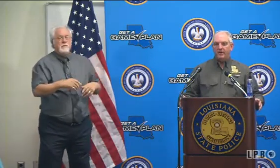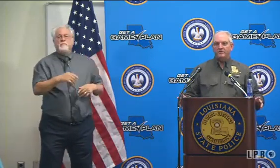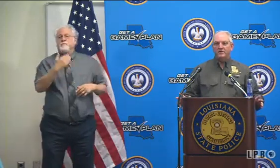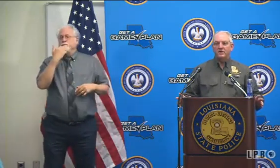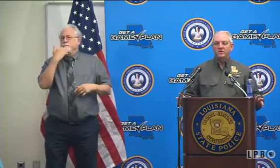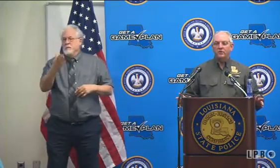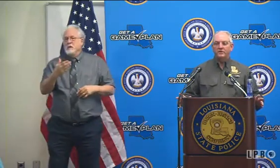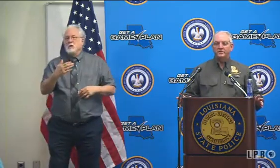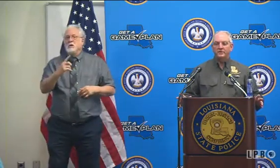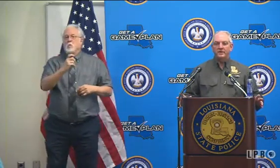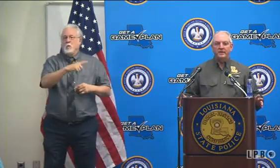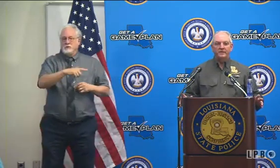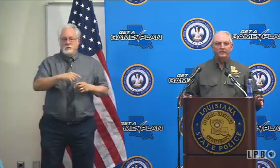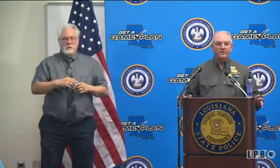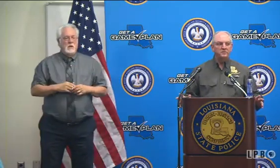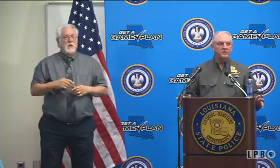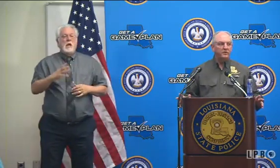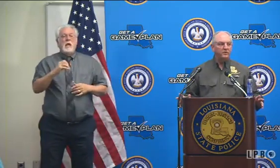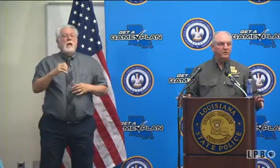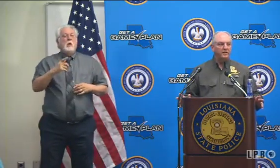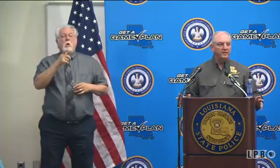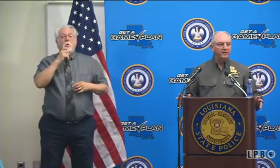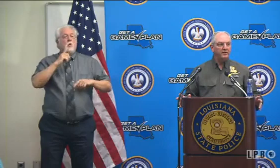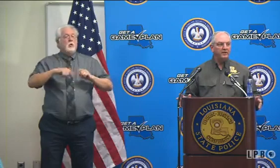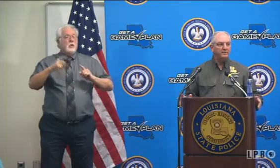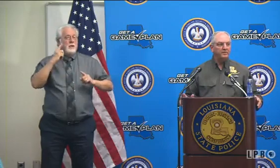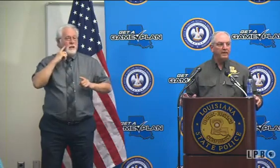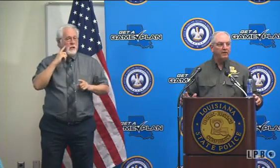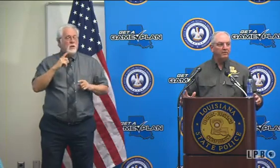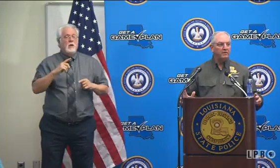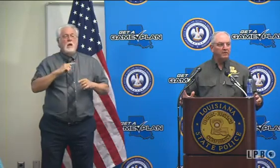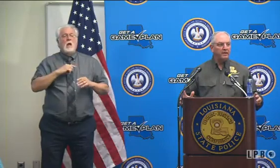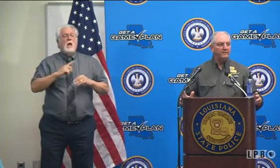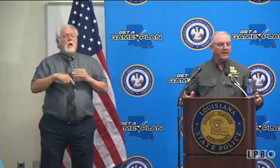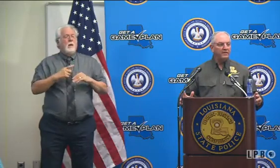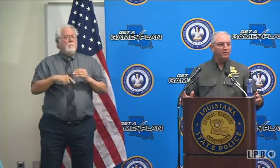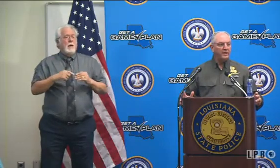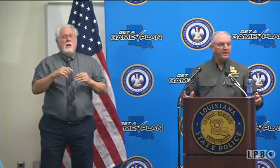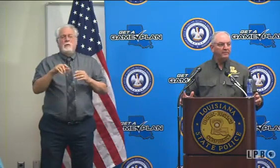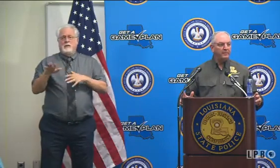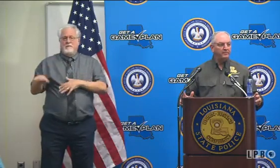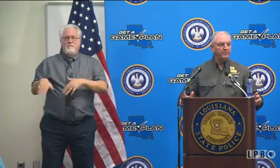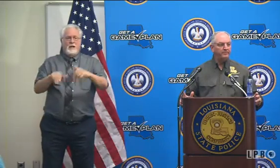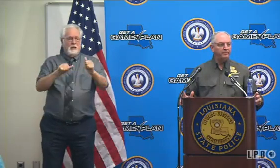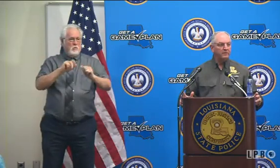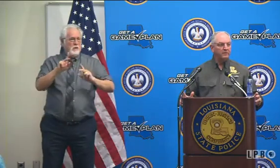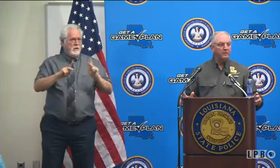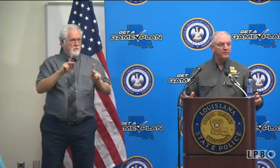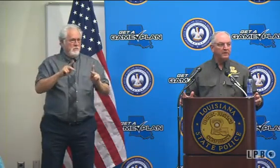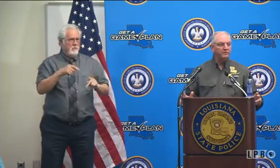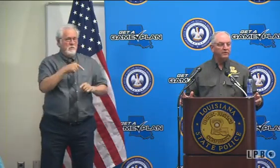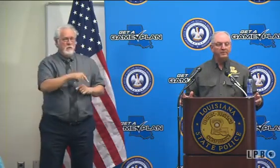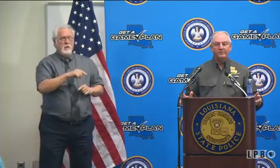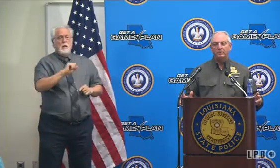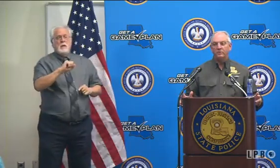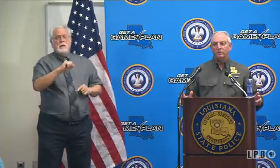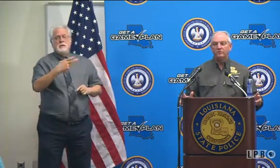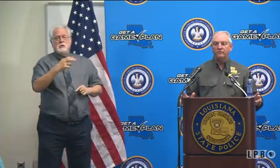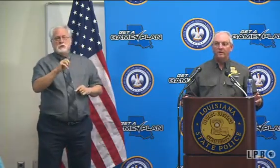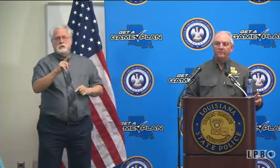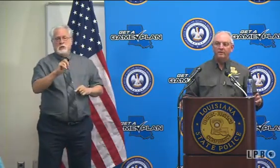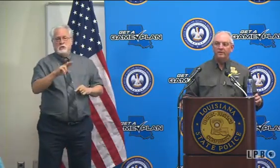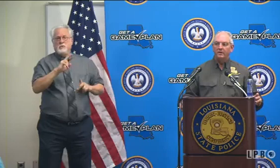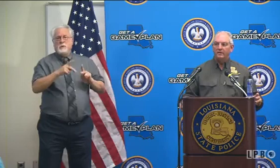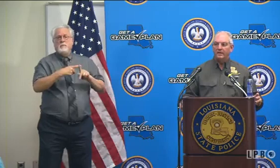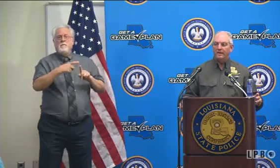Sam, you asked a good question, and for those of you who couldn't hear it, it's about evacuating people and sheltering people who